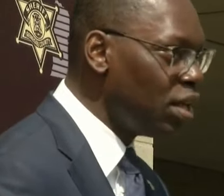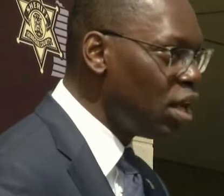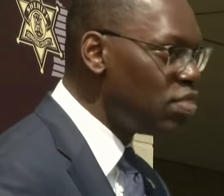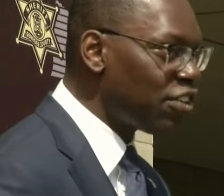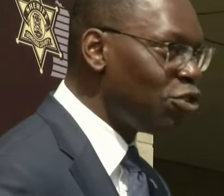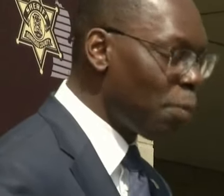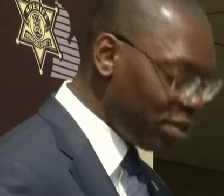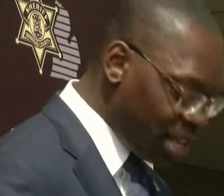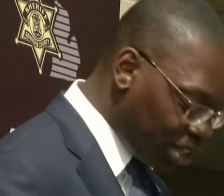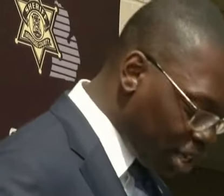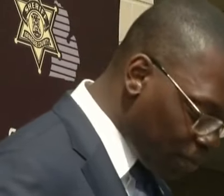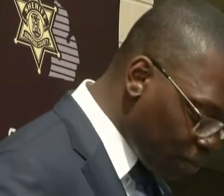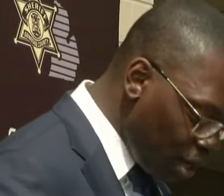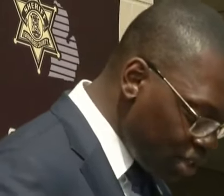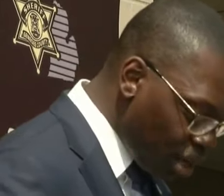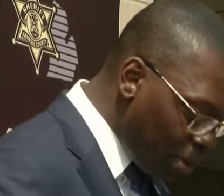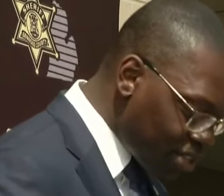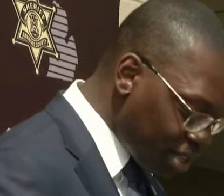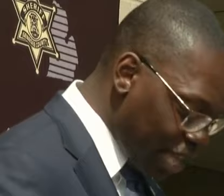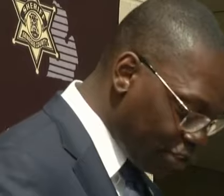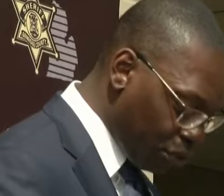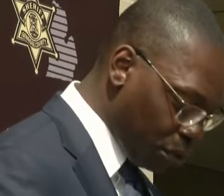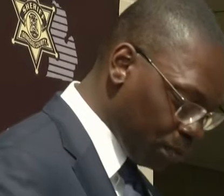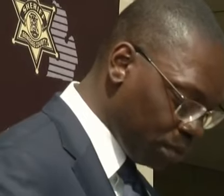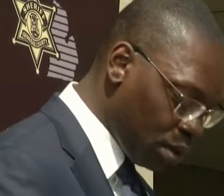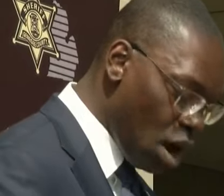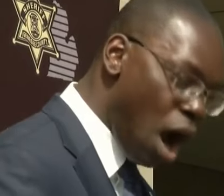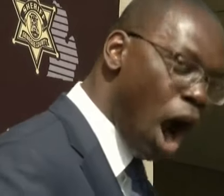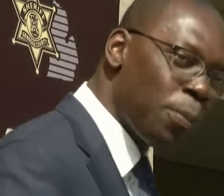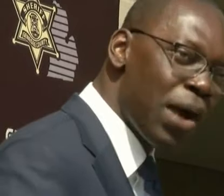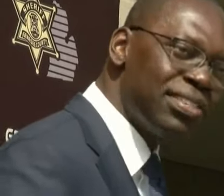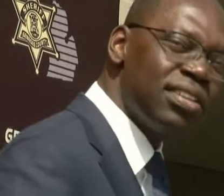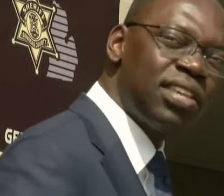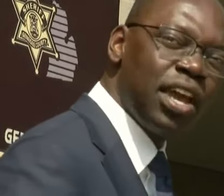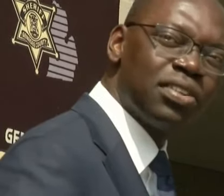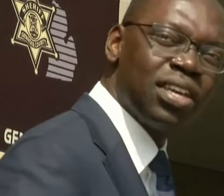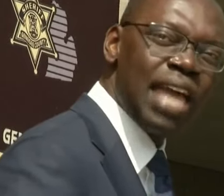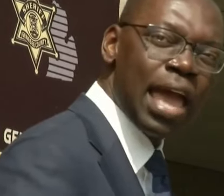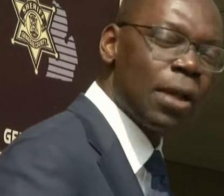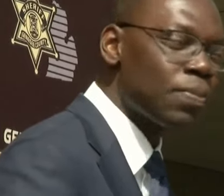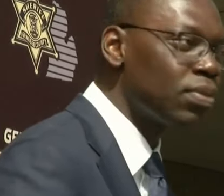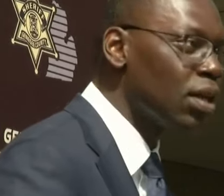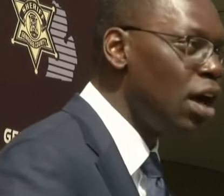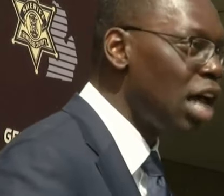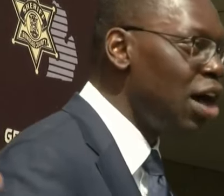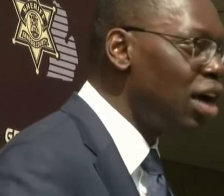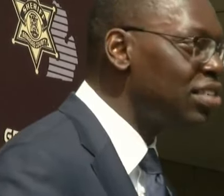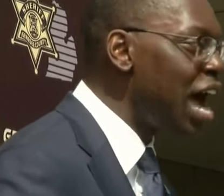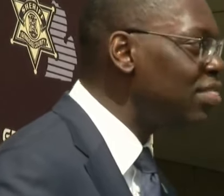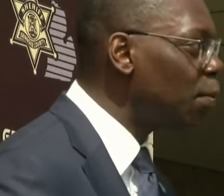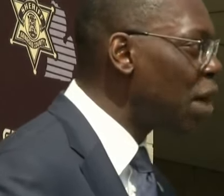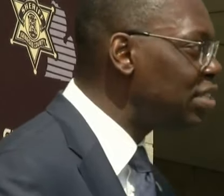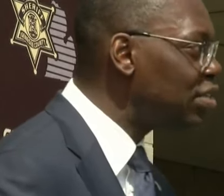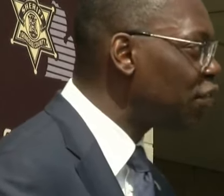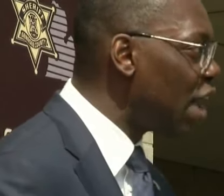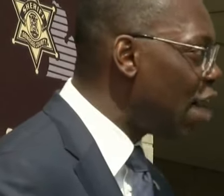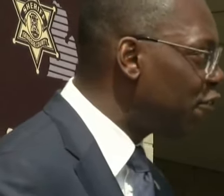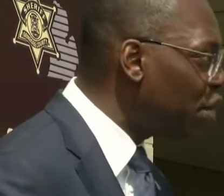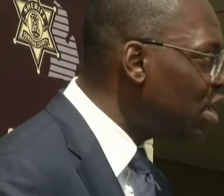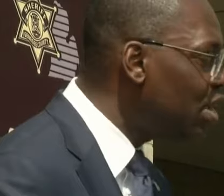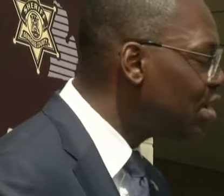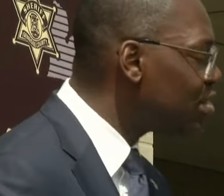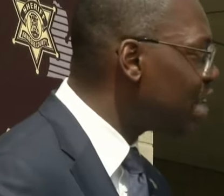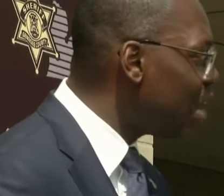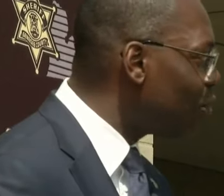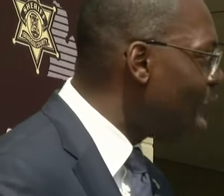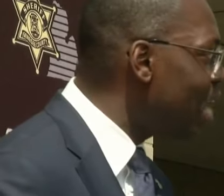system, that you are positioned to be successful. Our presence here today, alongside the presence of